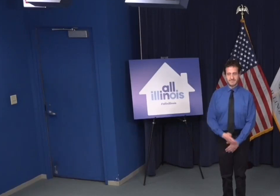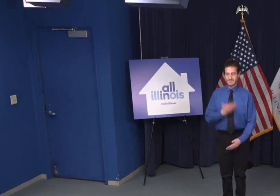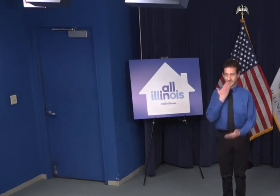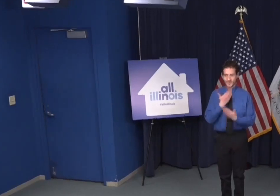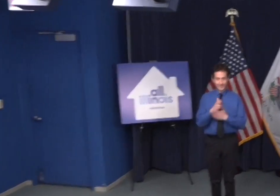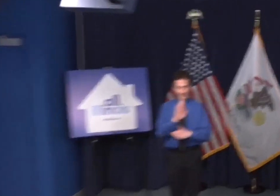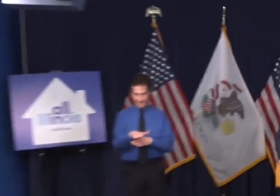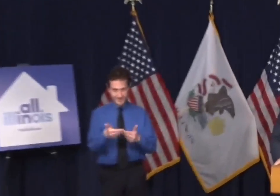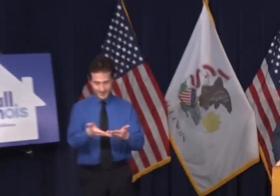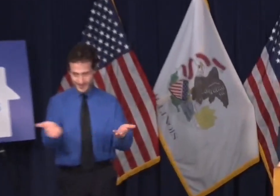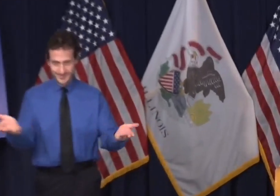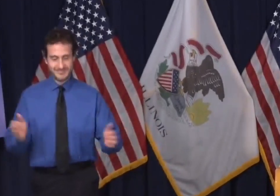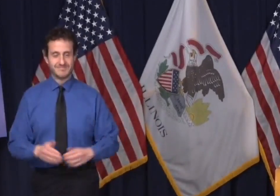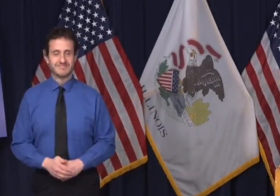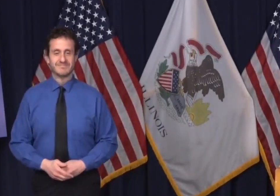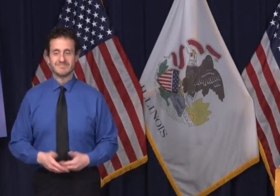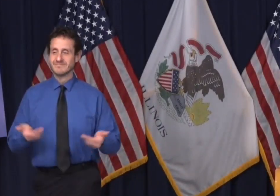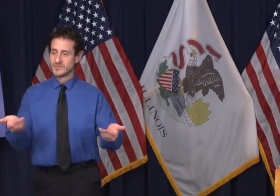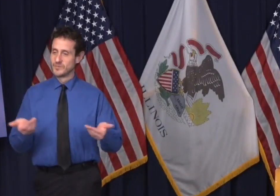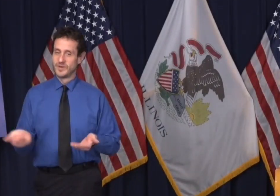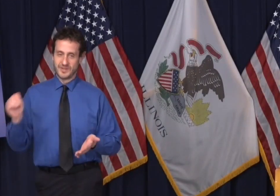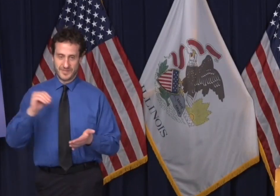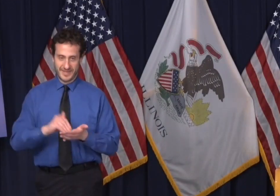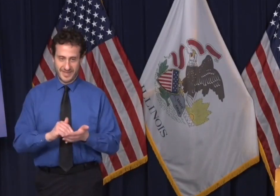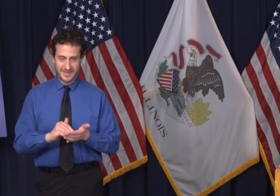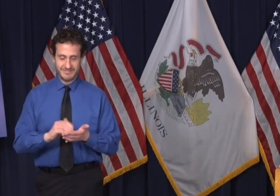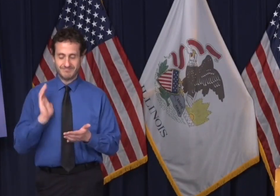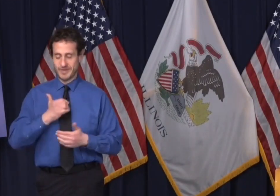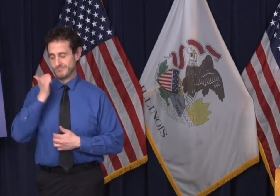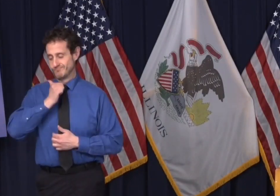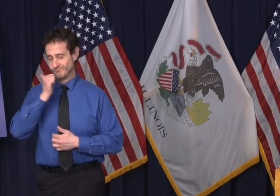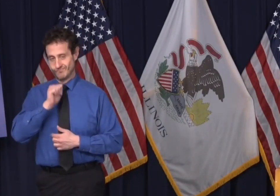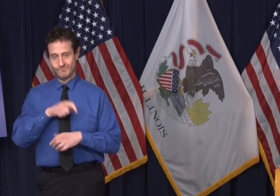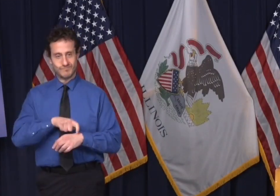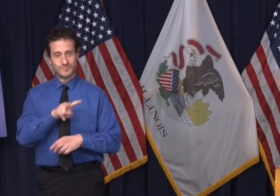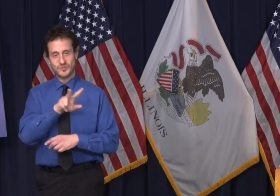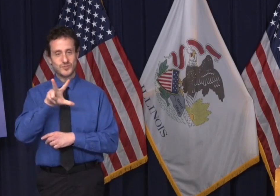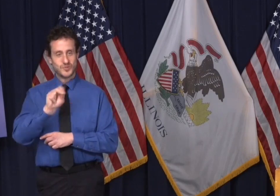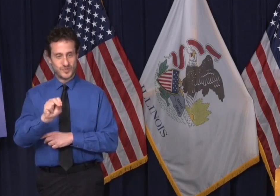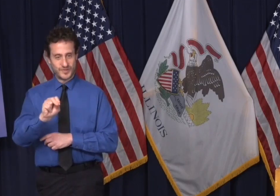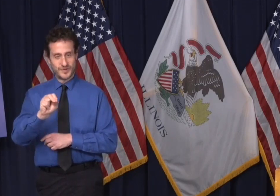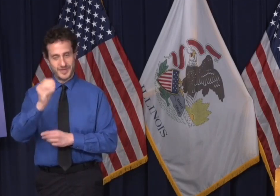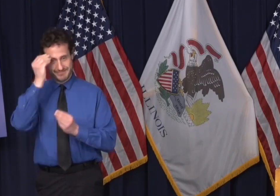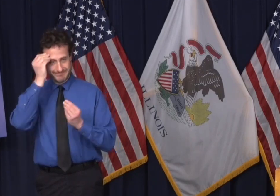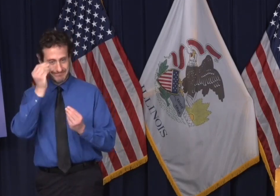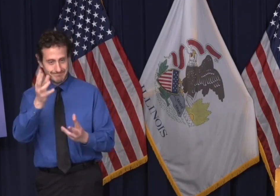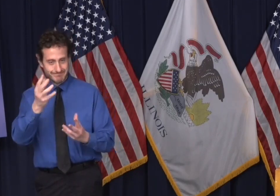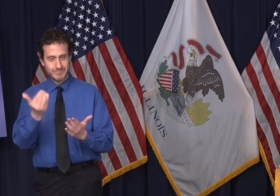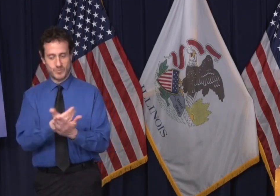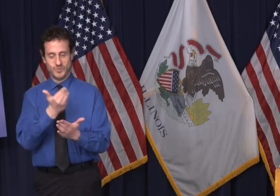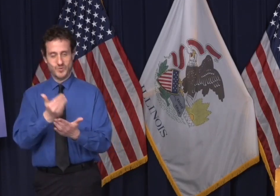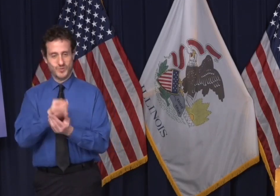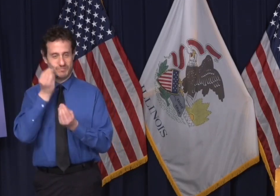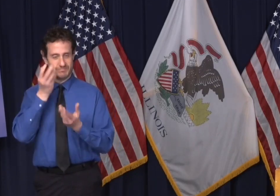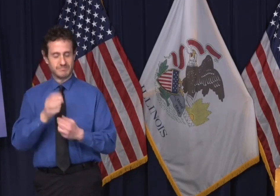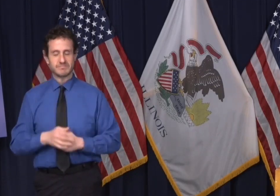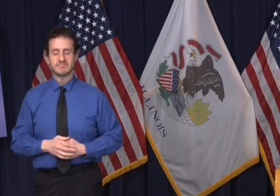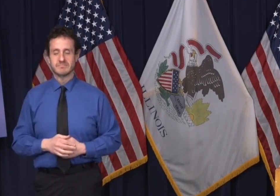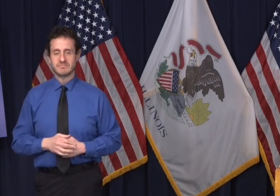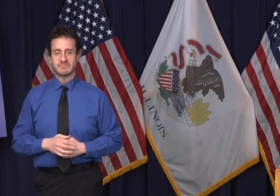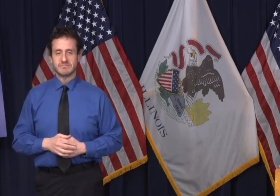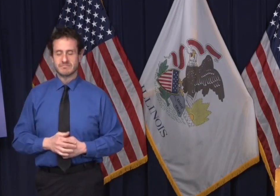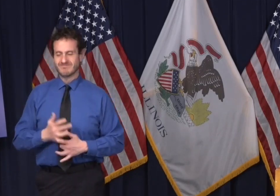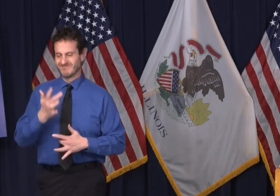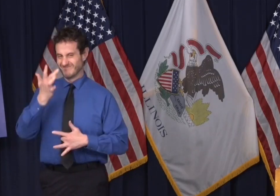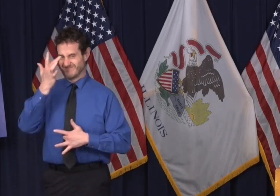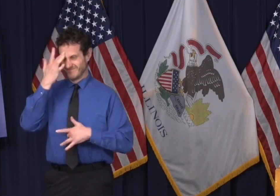Good afternoon, everyone, and welcome back to our 2:30 update. Our battle against this pandemic has been waged on